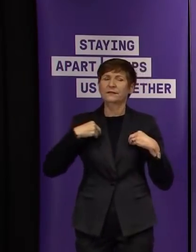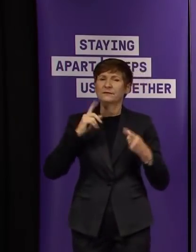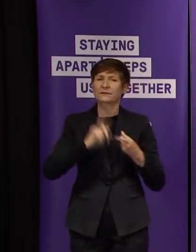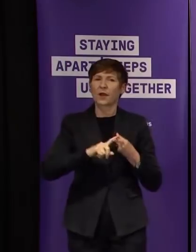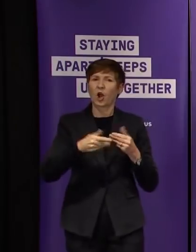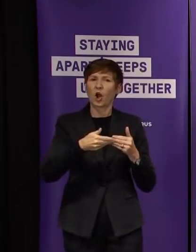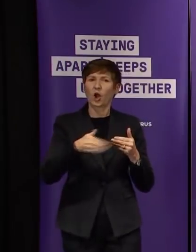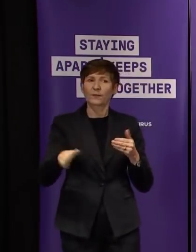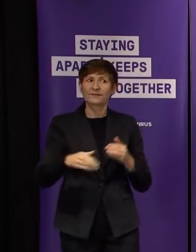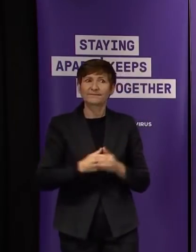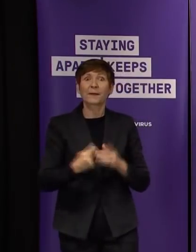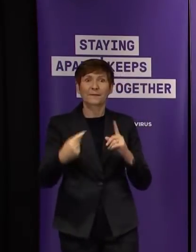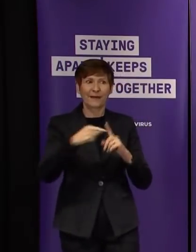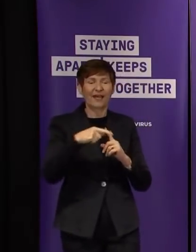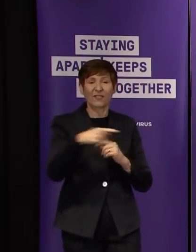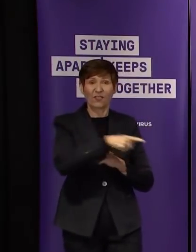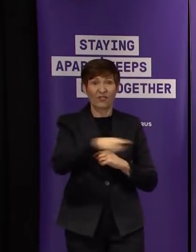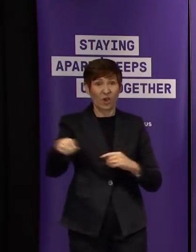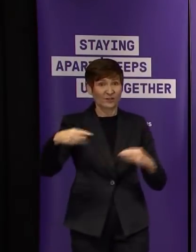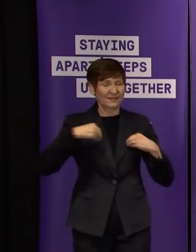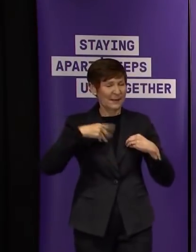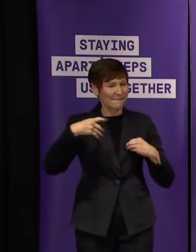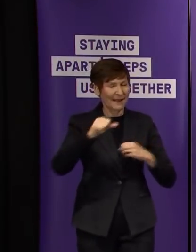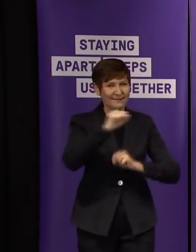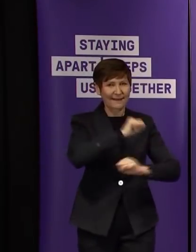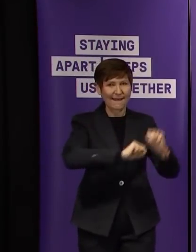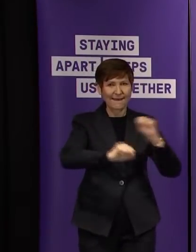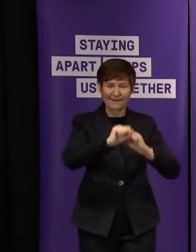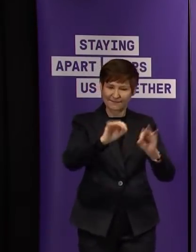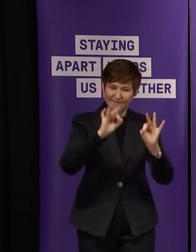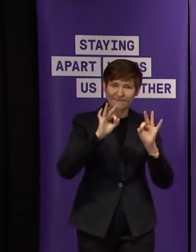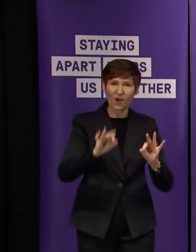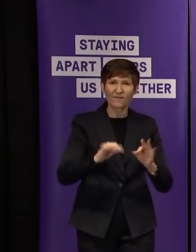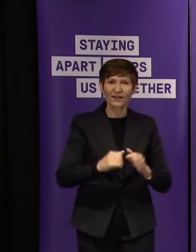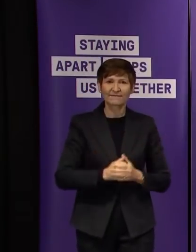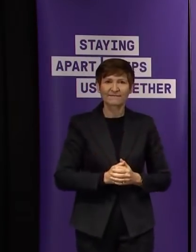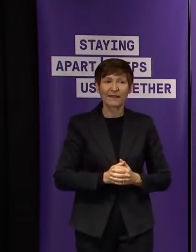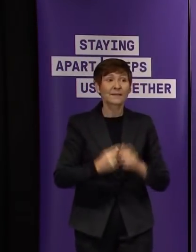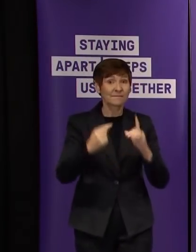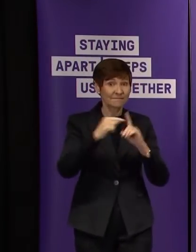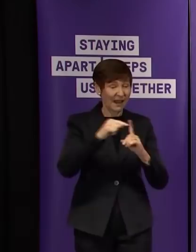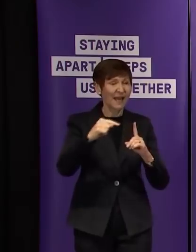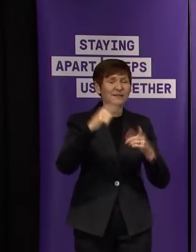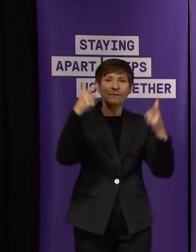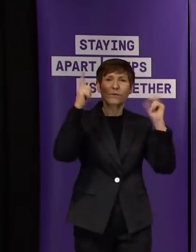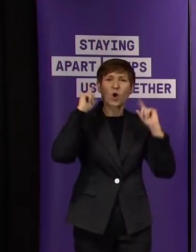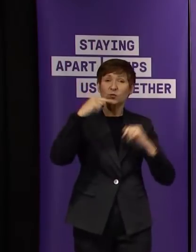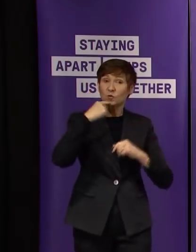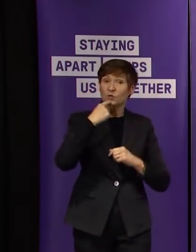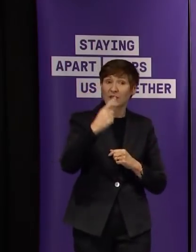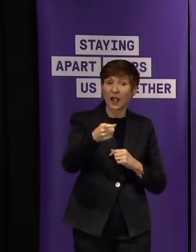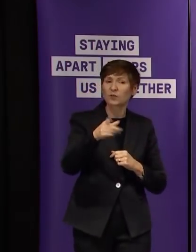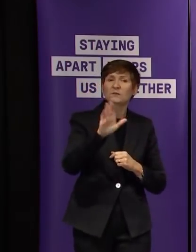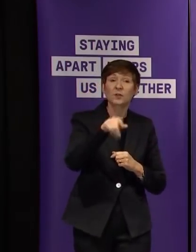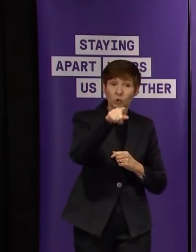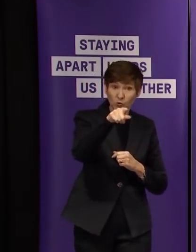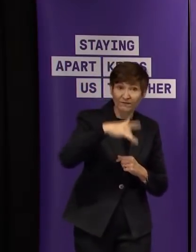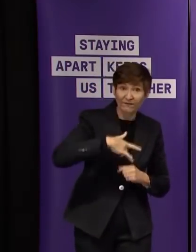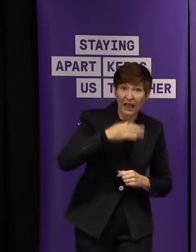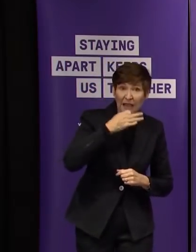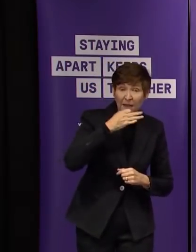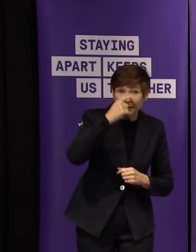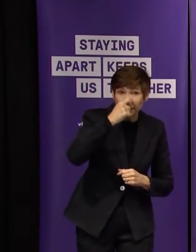in the cleaning, and also in the way that people have excluded themselves from the workplace with the mildest of symptoms. So we can't know how